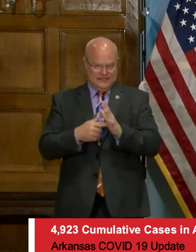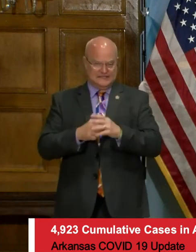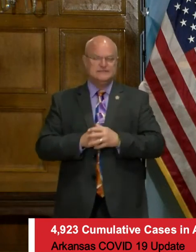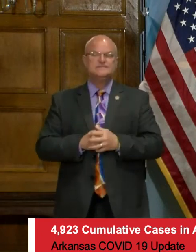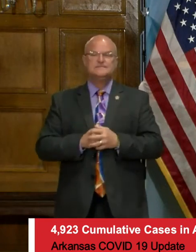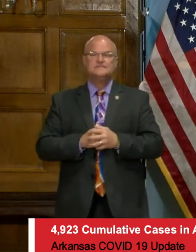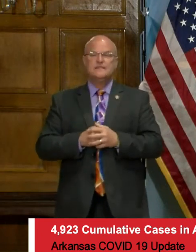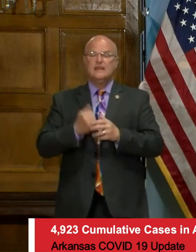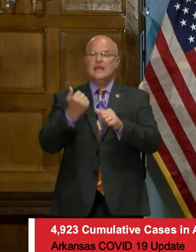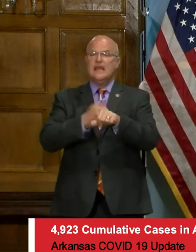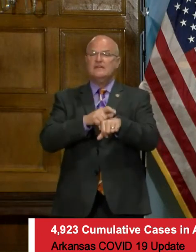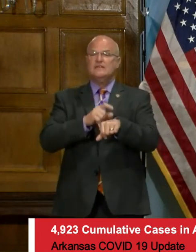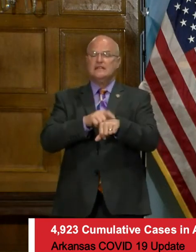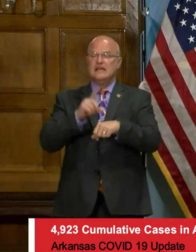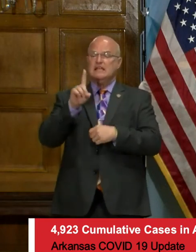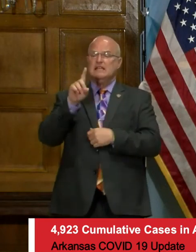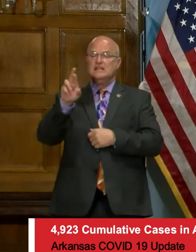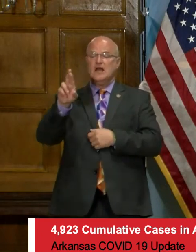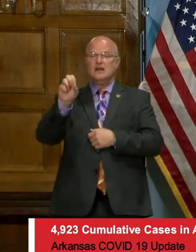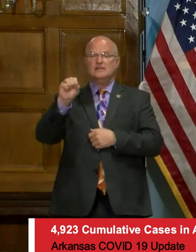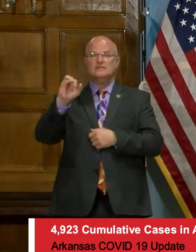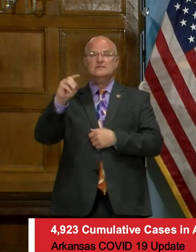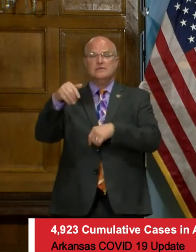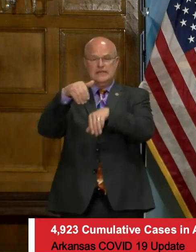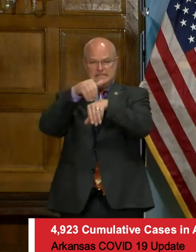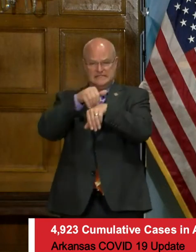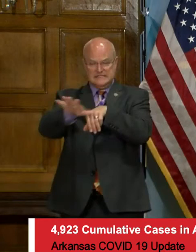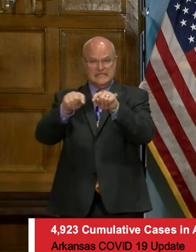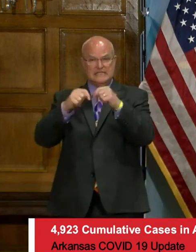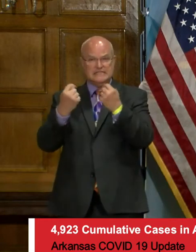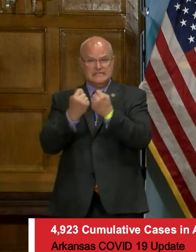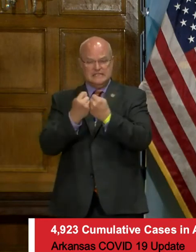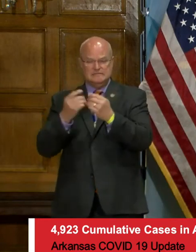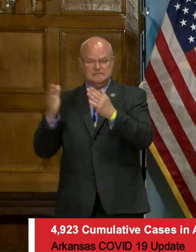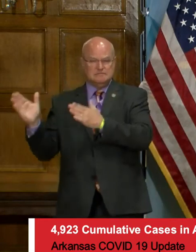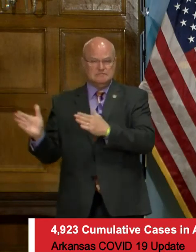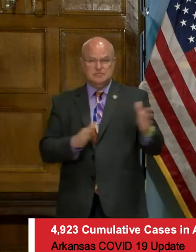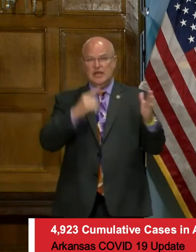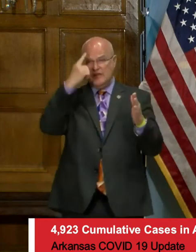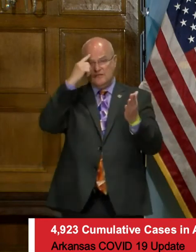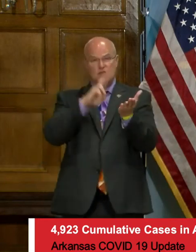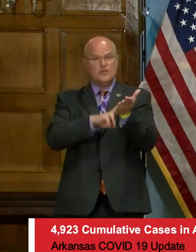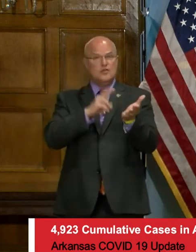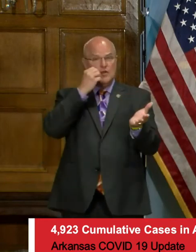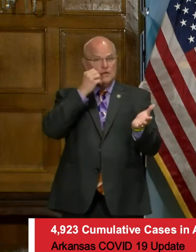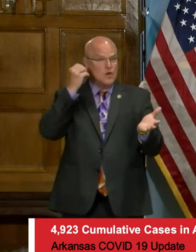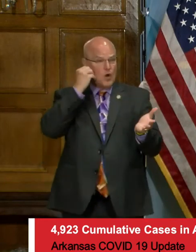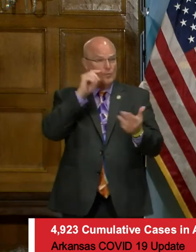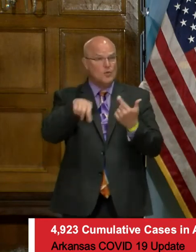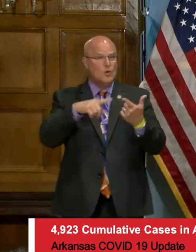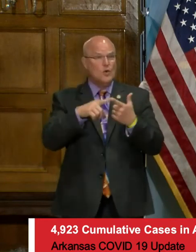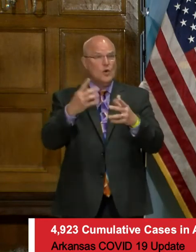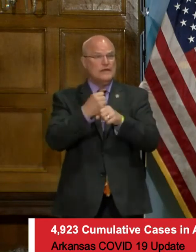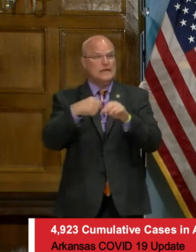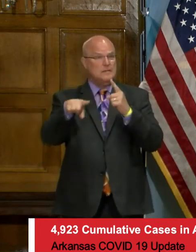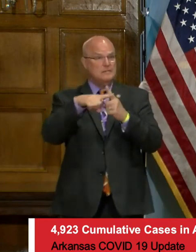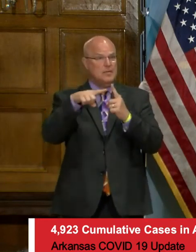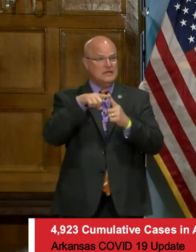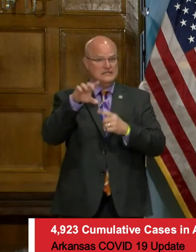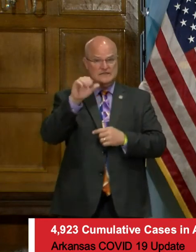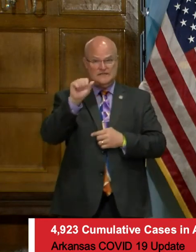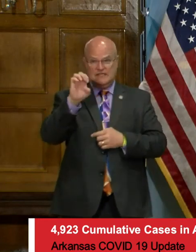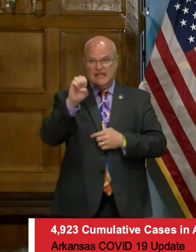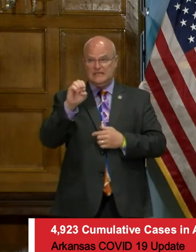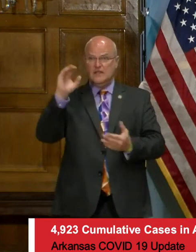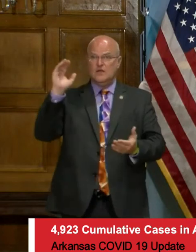instance, Dr. Smith has deployed a rapid response team and strategy for our nursing homes whenever we get a positive case